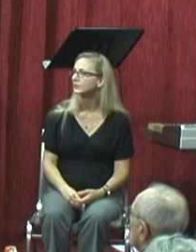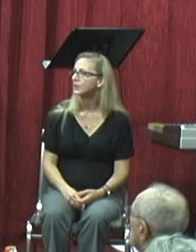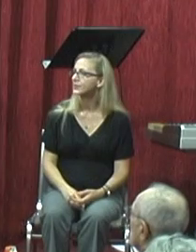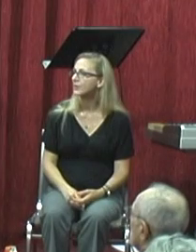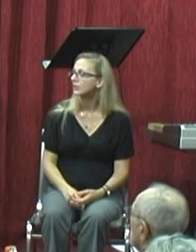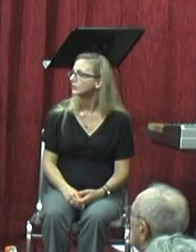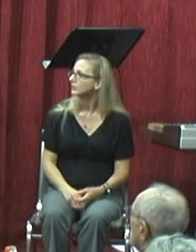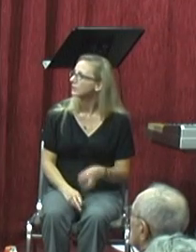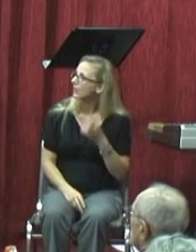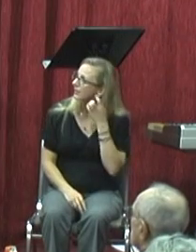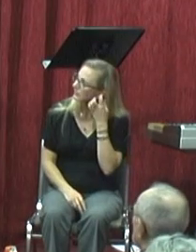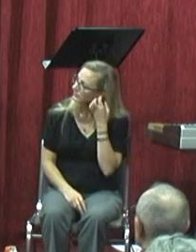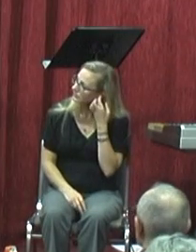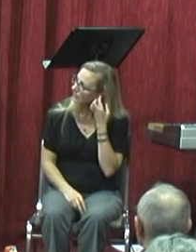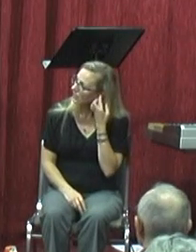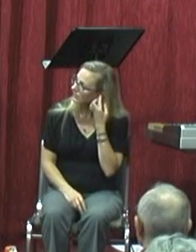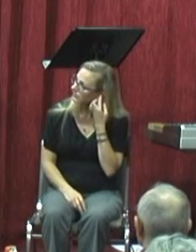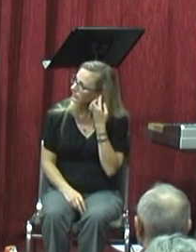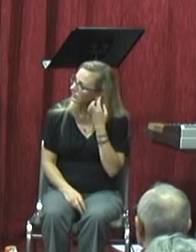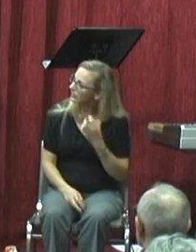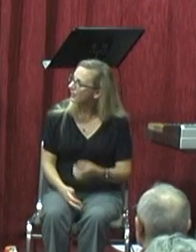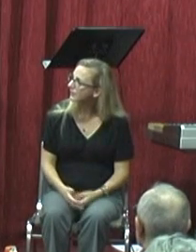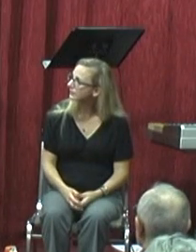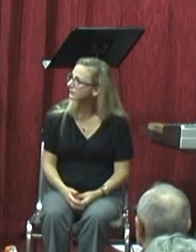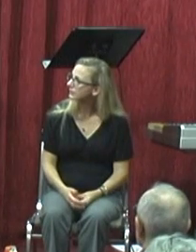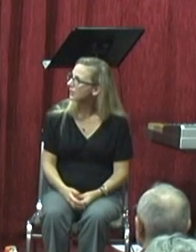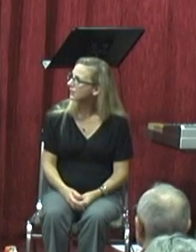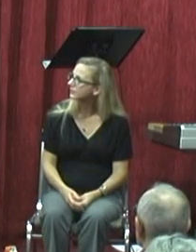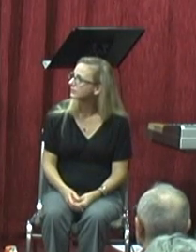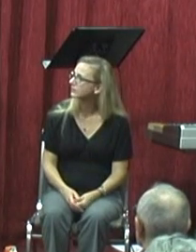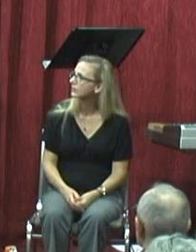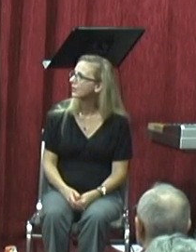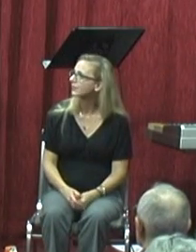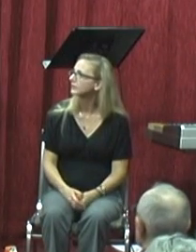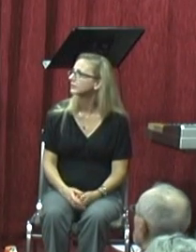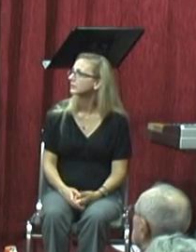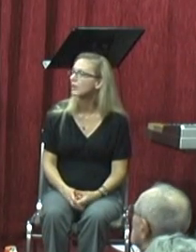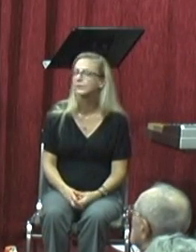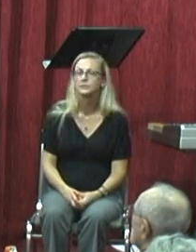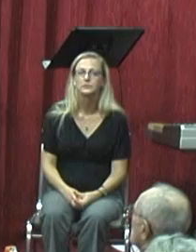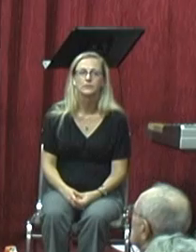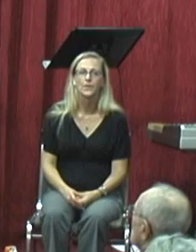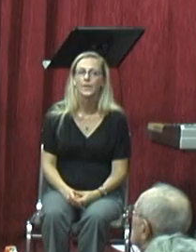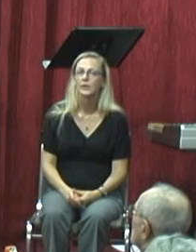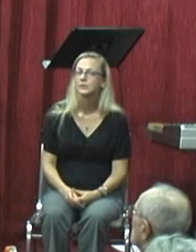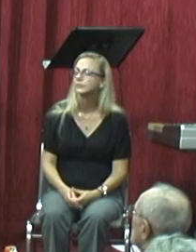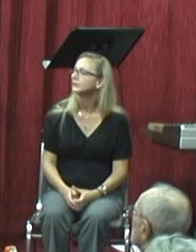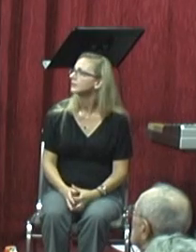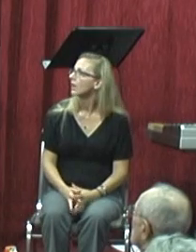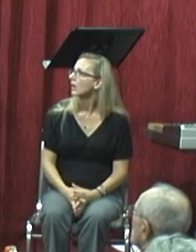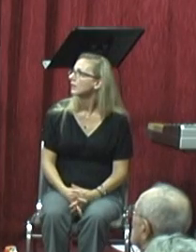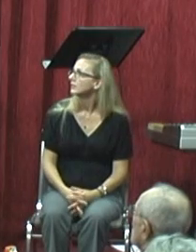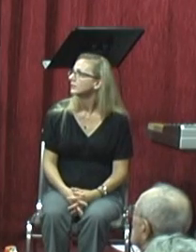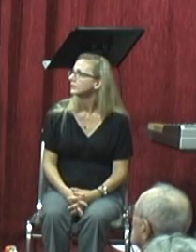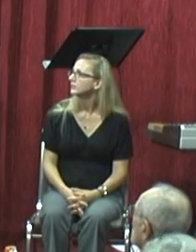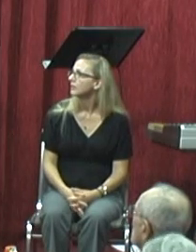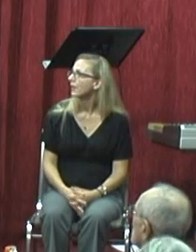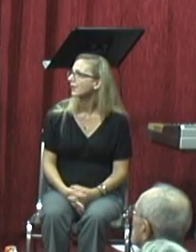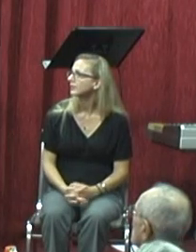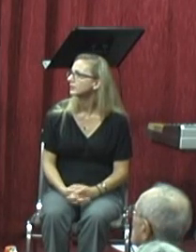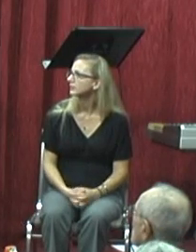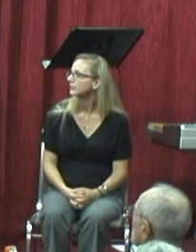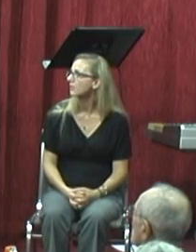become children of God. Verse 13, not because of bloodline, physical impulse, or human intention,